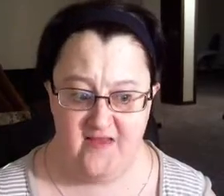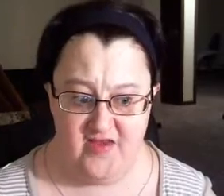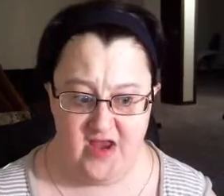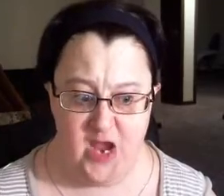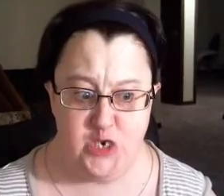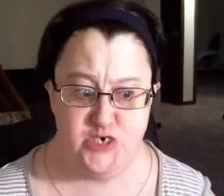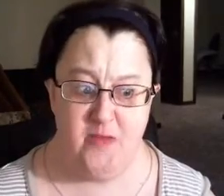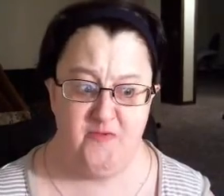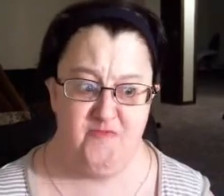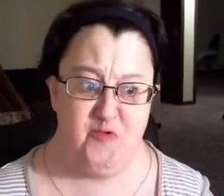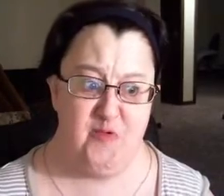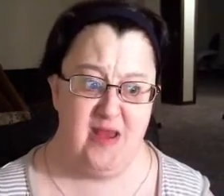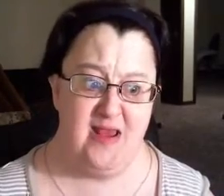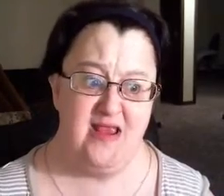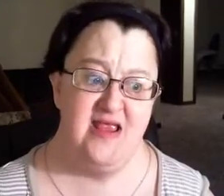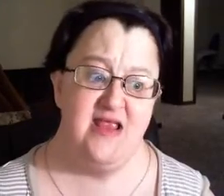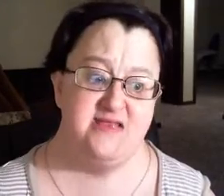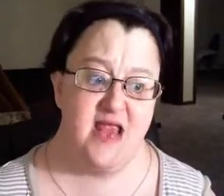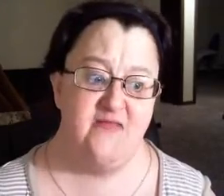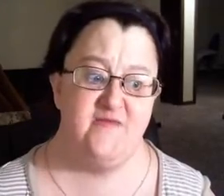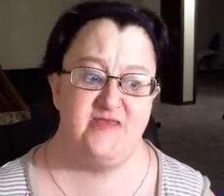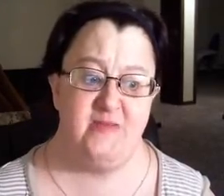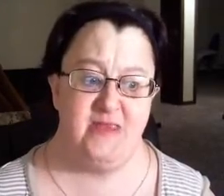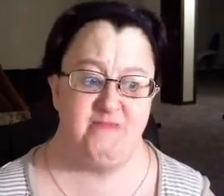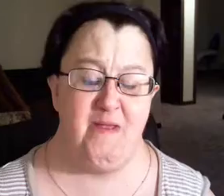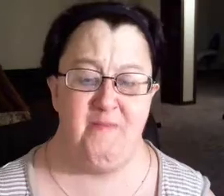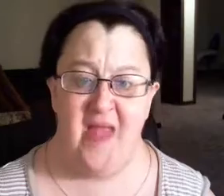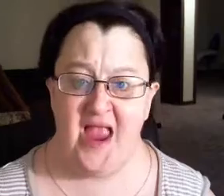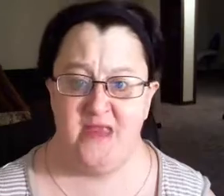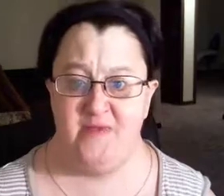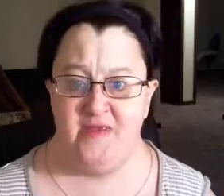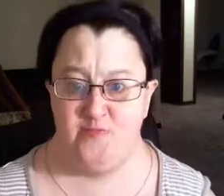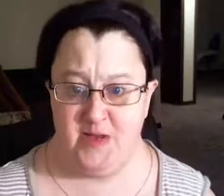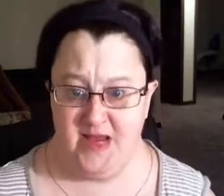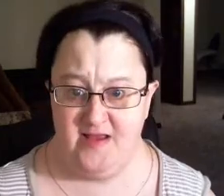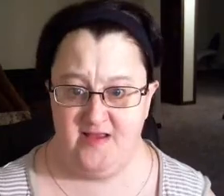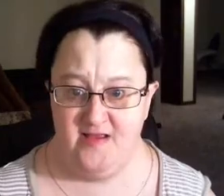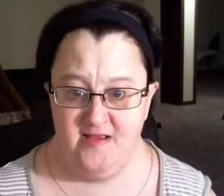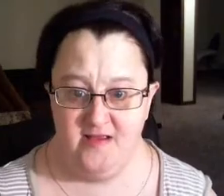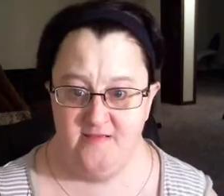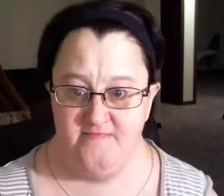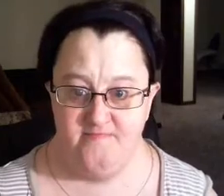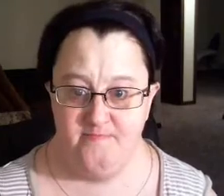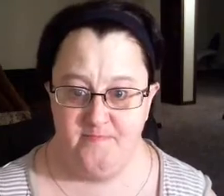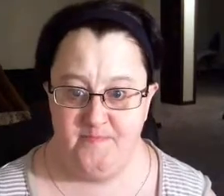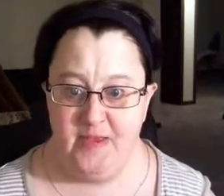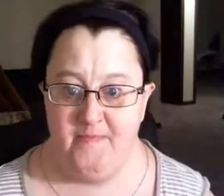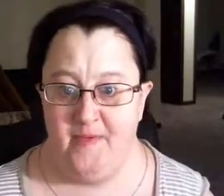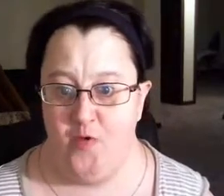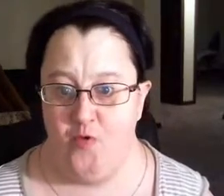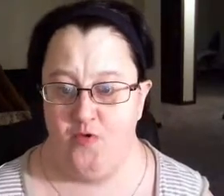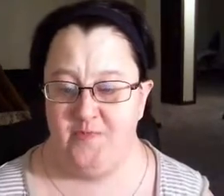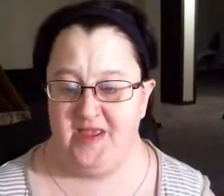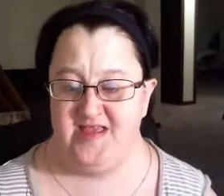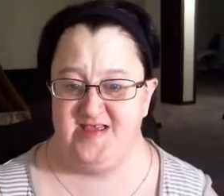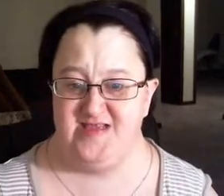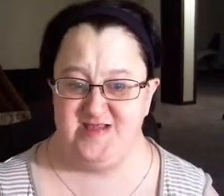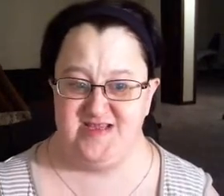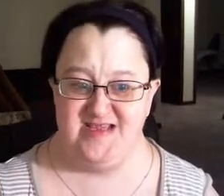evening each time it's between 10 15 minutes my back has been really been a butthole because it's just